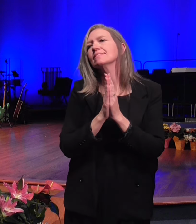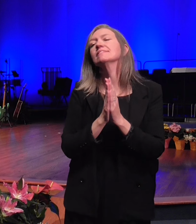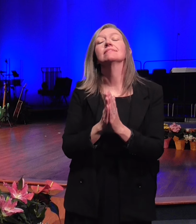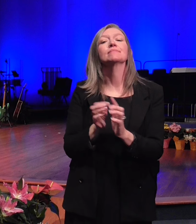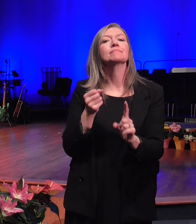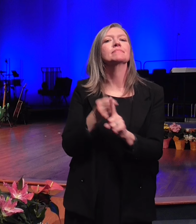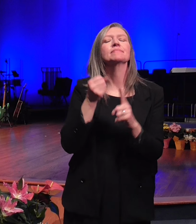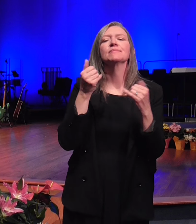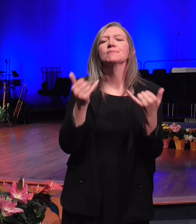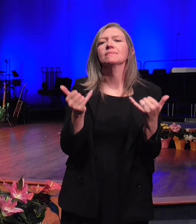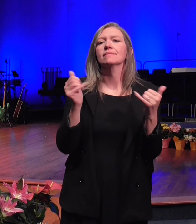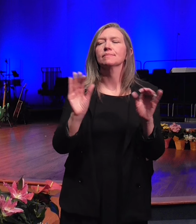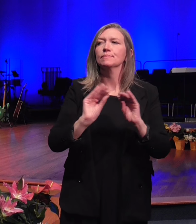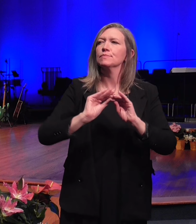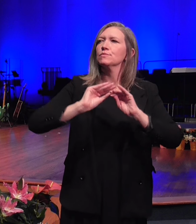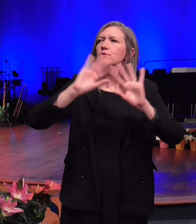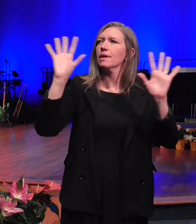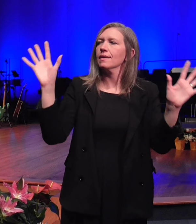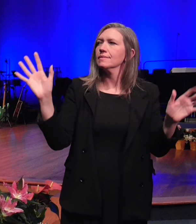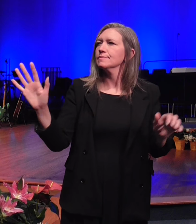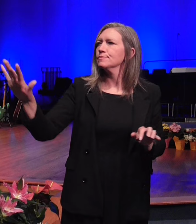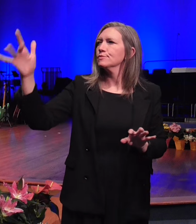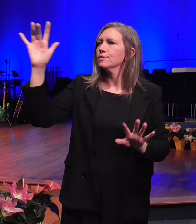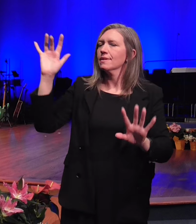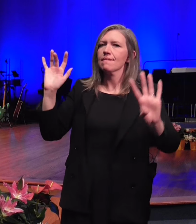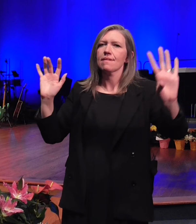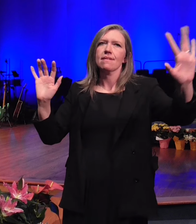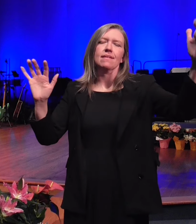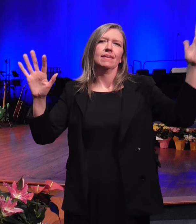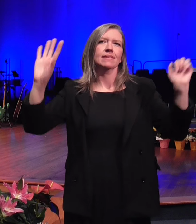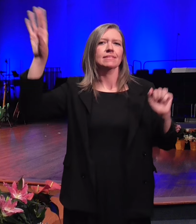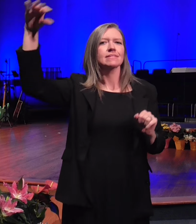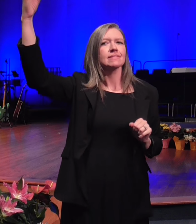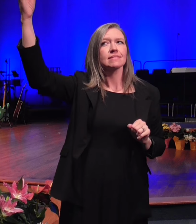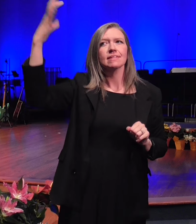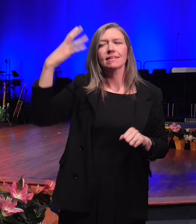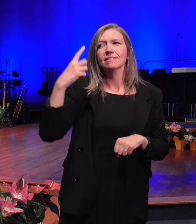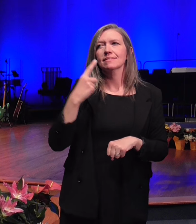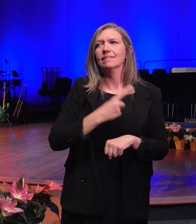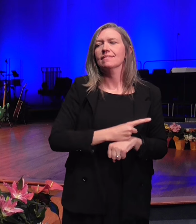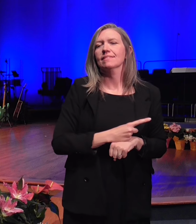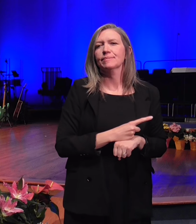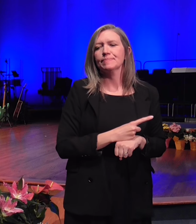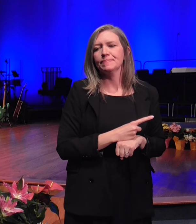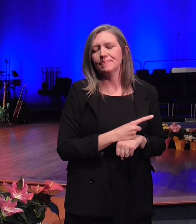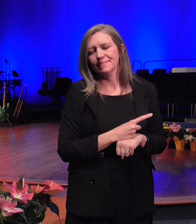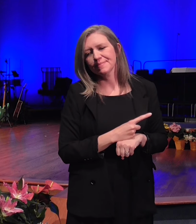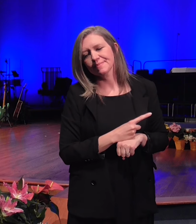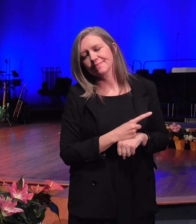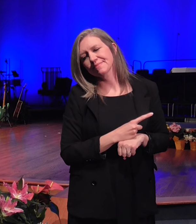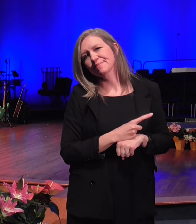a bright, bright, sunshiny day.